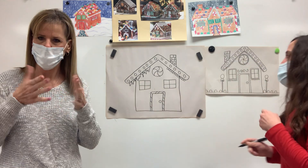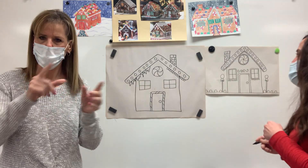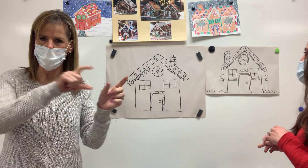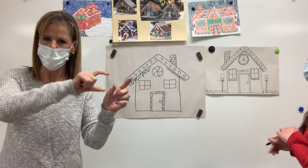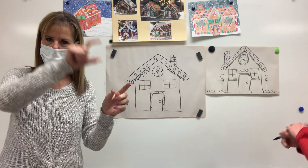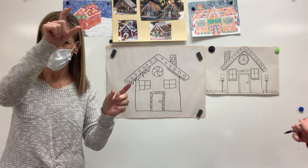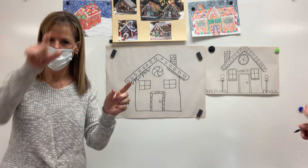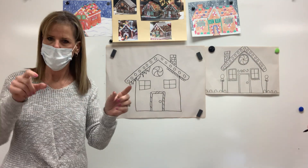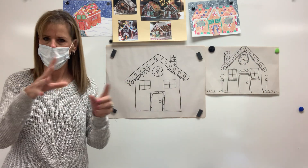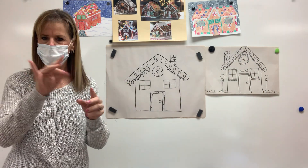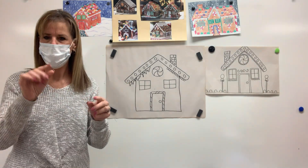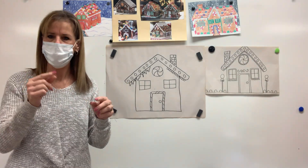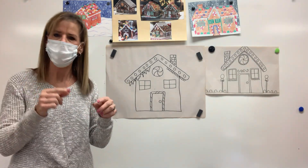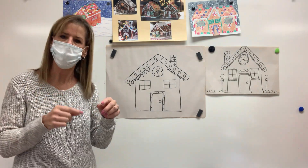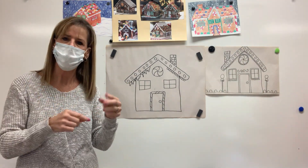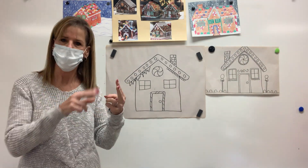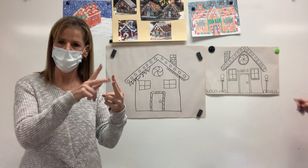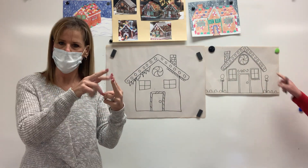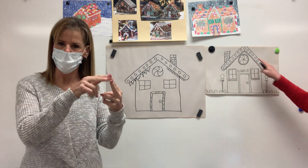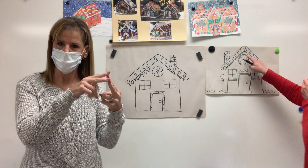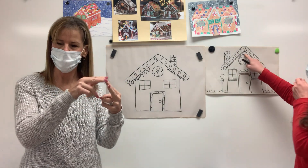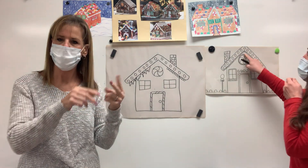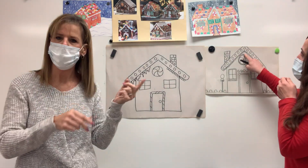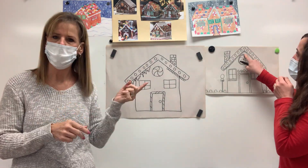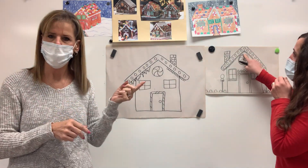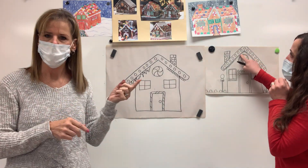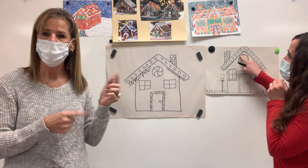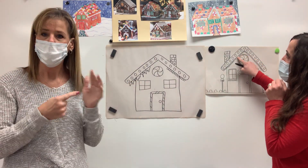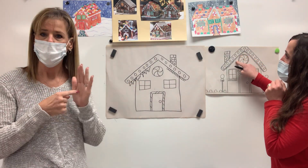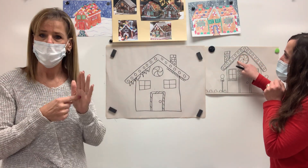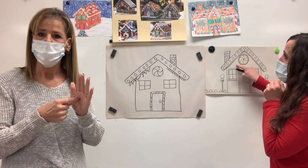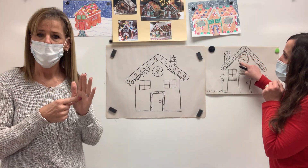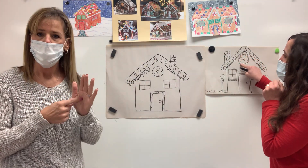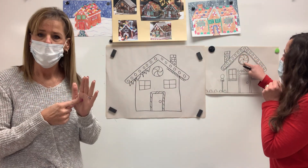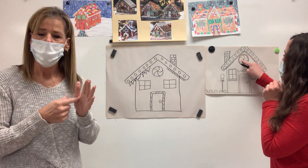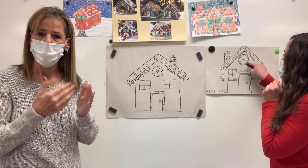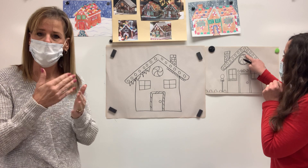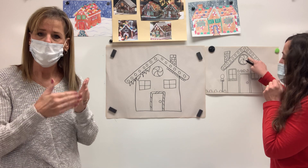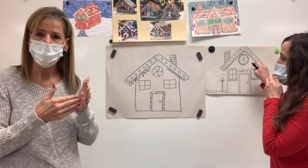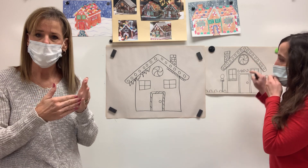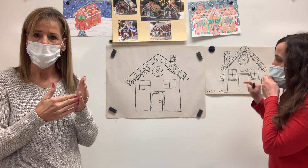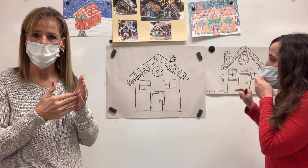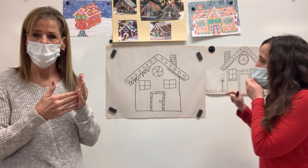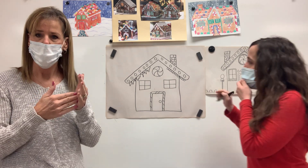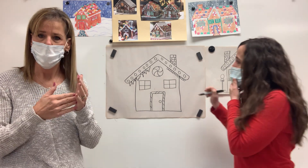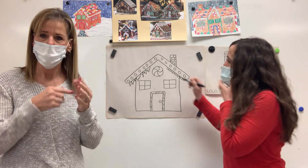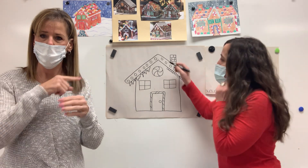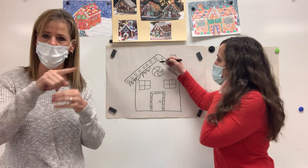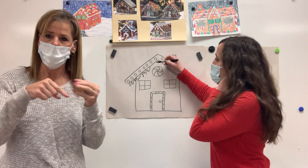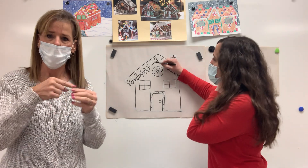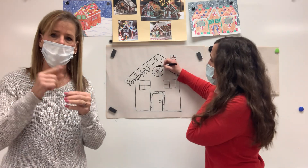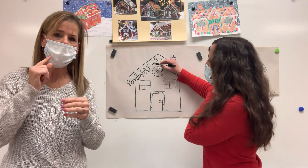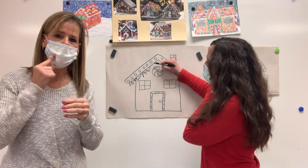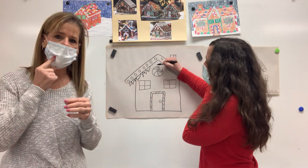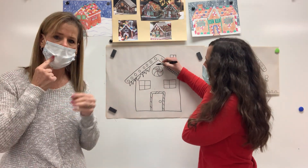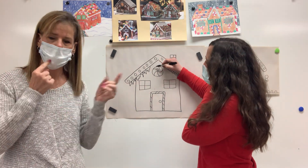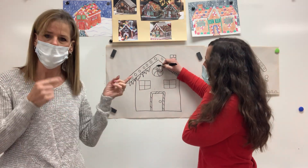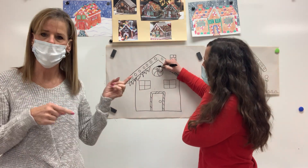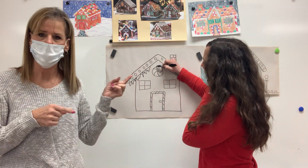or the other. You can even show some curved line work going around your candy. This is something that you see a lot. You'll